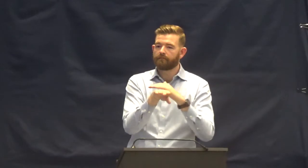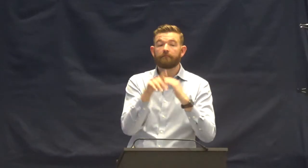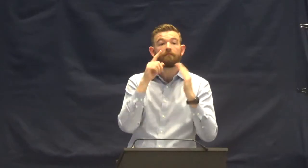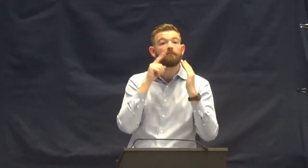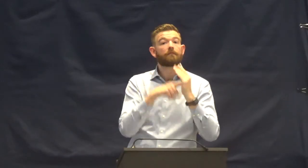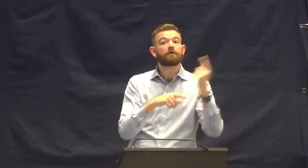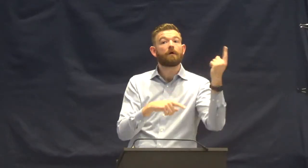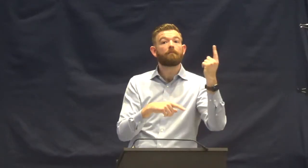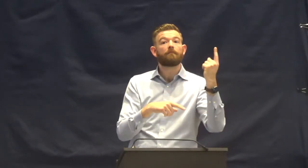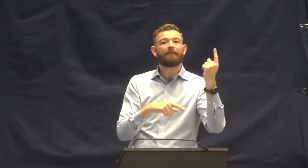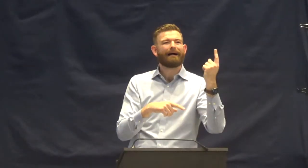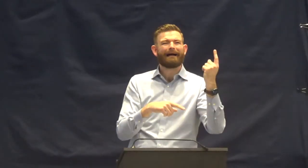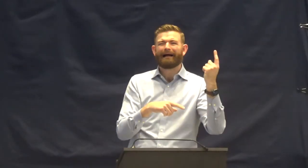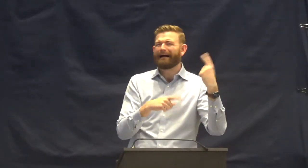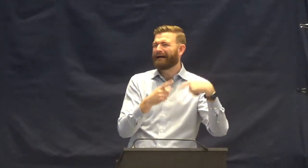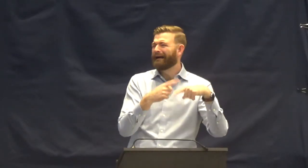that the communication is accessible.